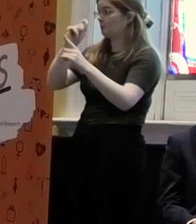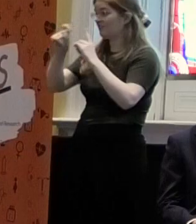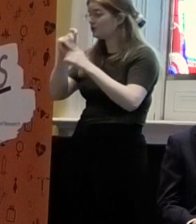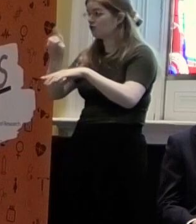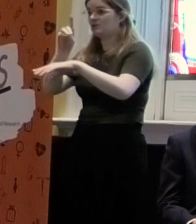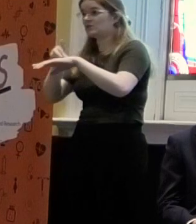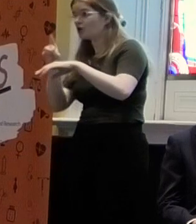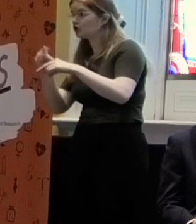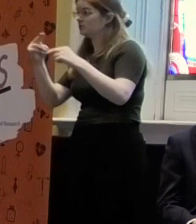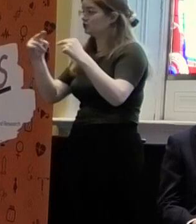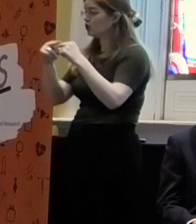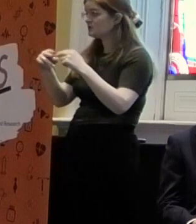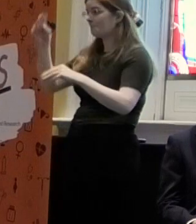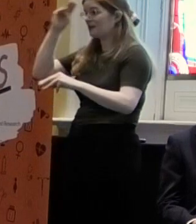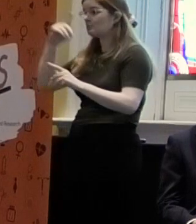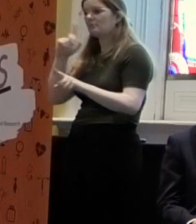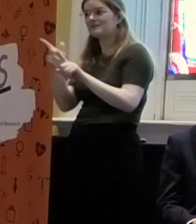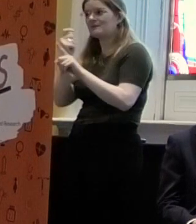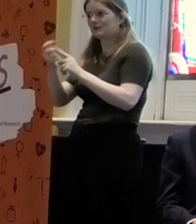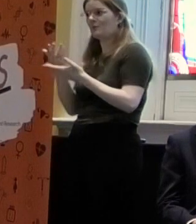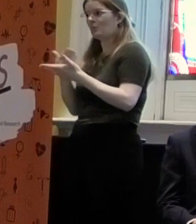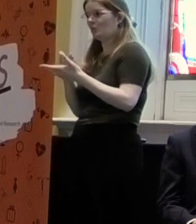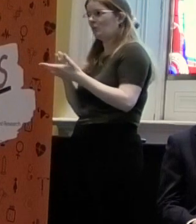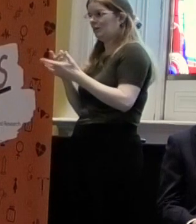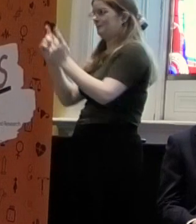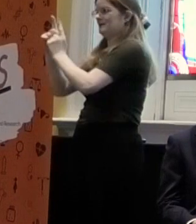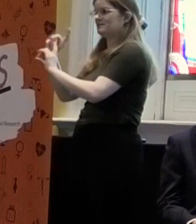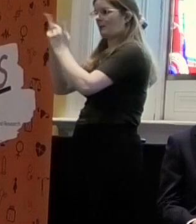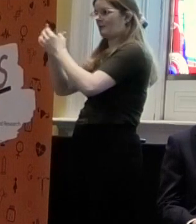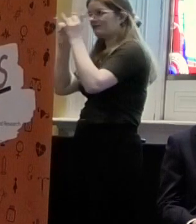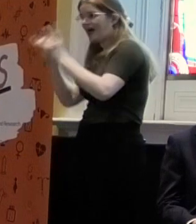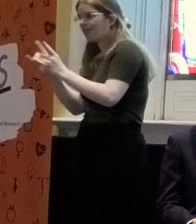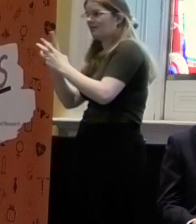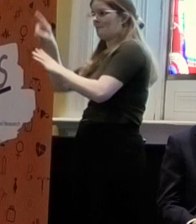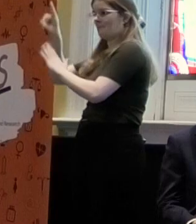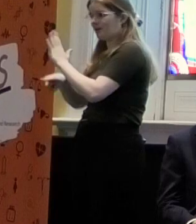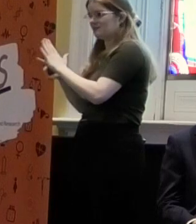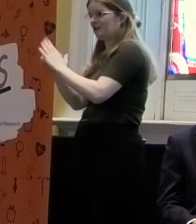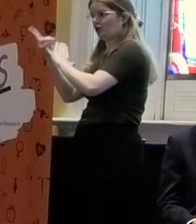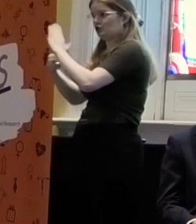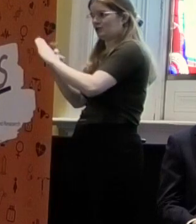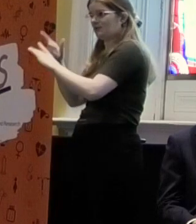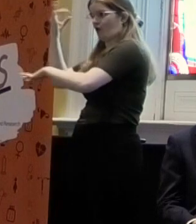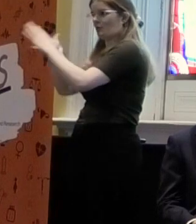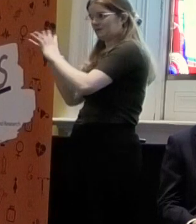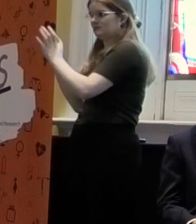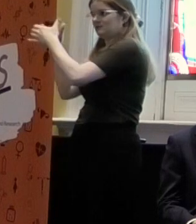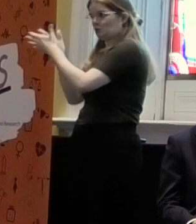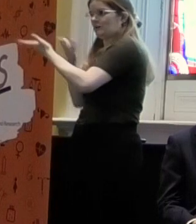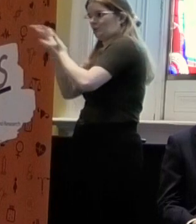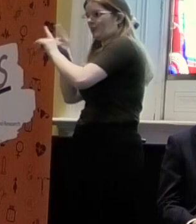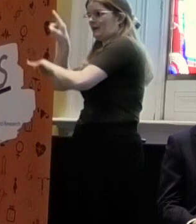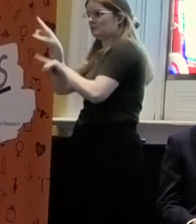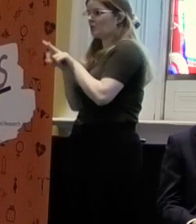the ground and the management on the ground, but then we also engage with the Department of Health and Policy Unit in the Department of Health. So I suppose,